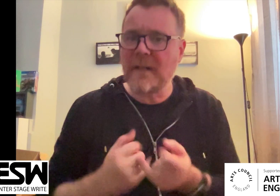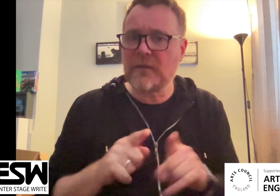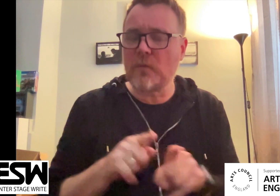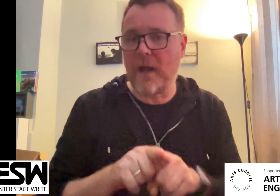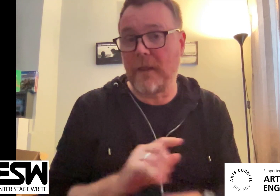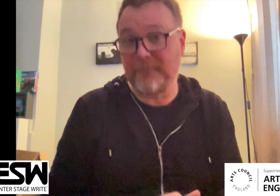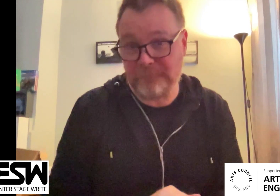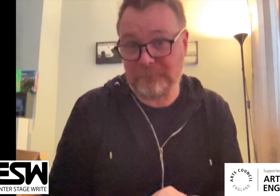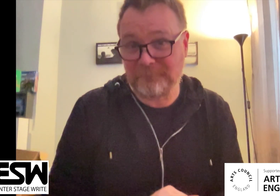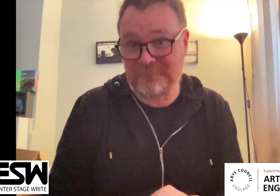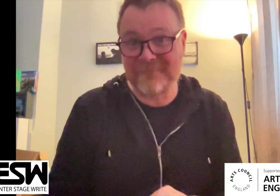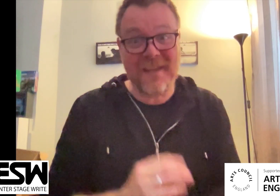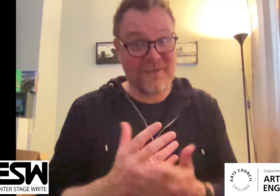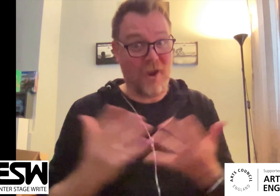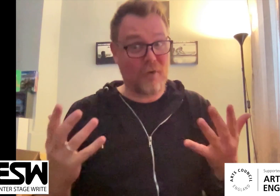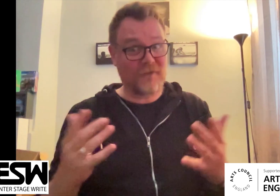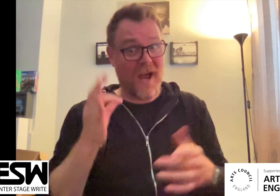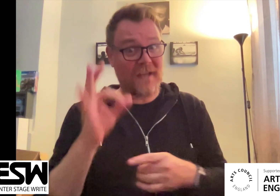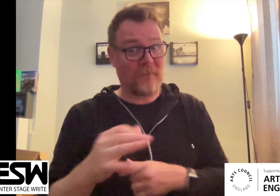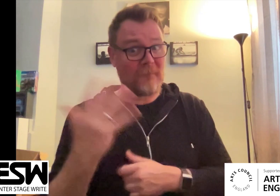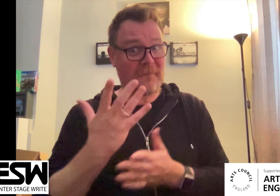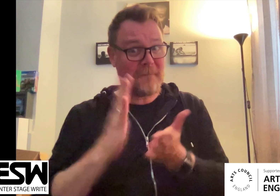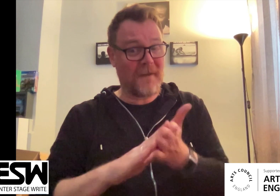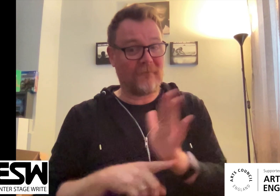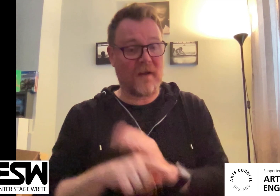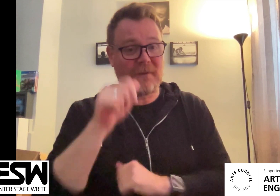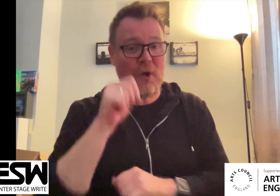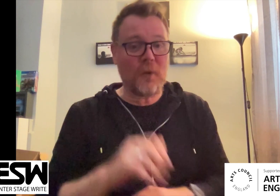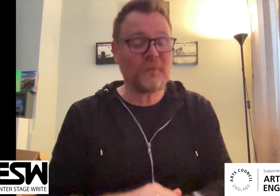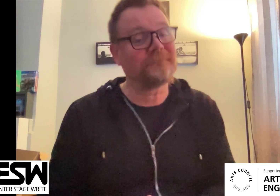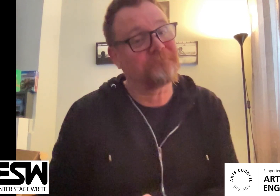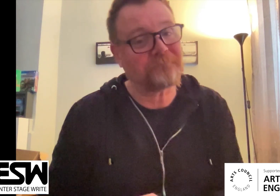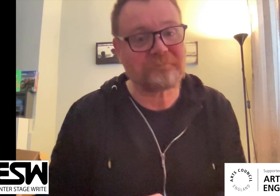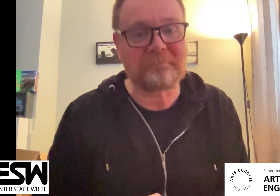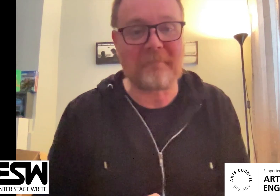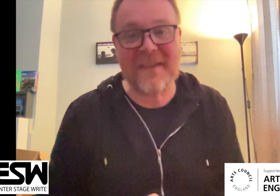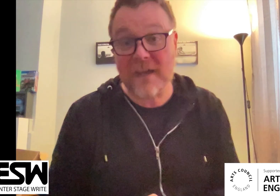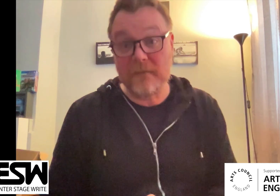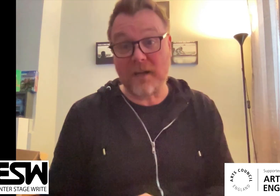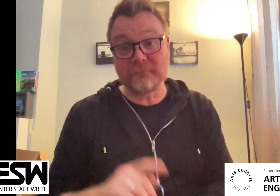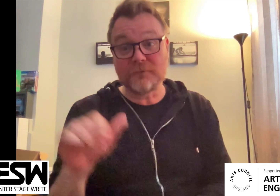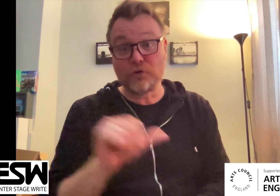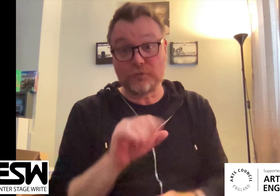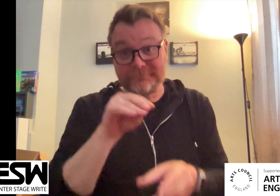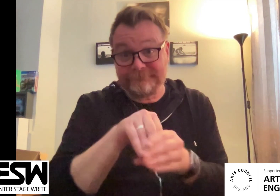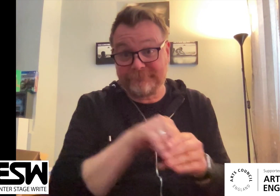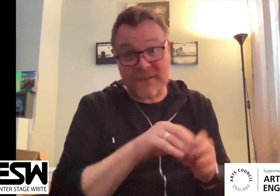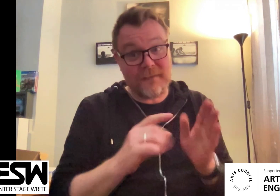So you need internal character conflicts as external. I mean, there's a lot to ask for a 15-page script, I know, I understand. But